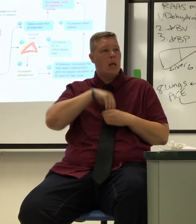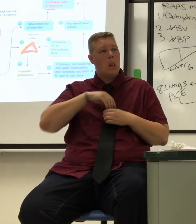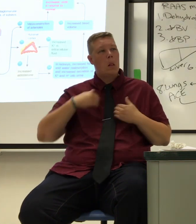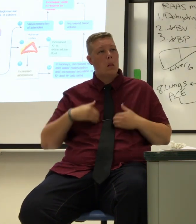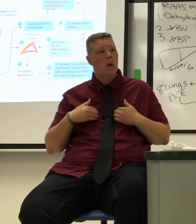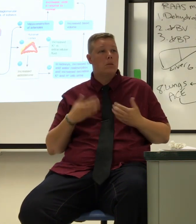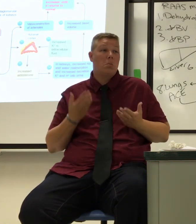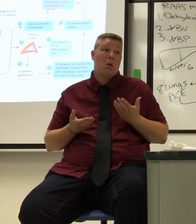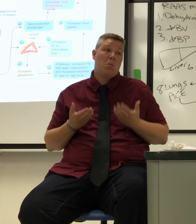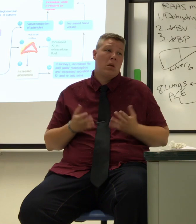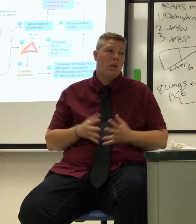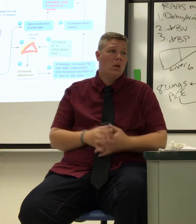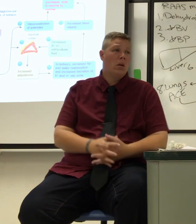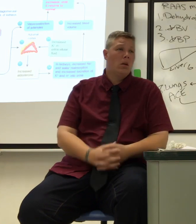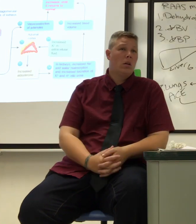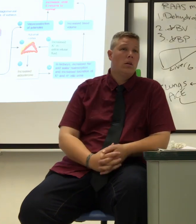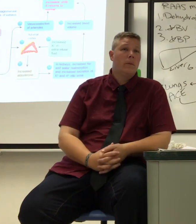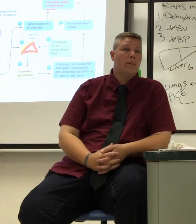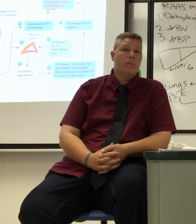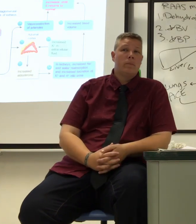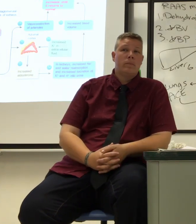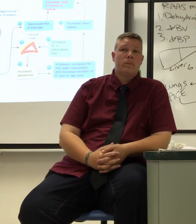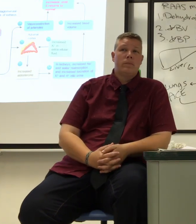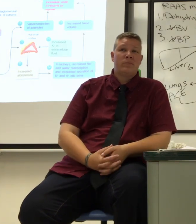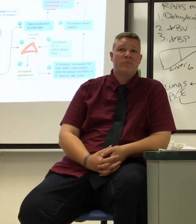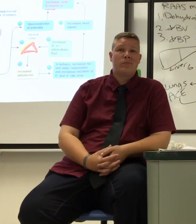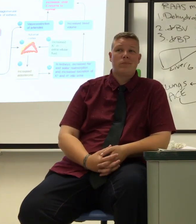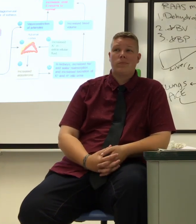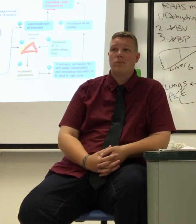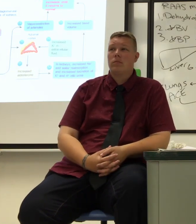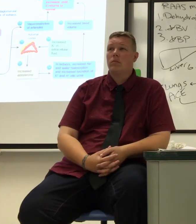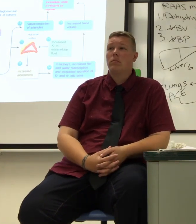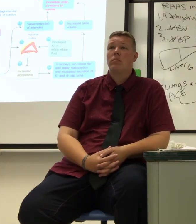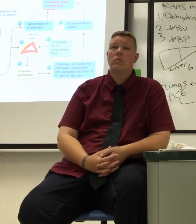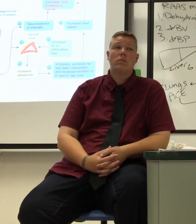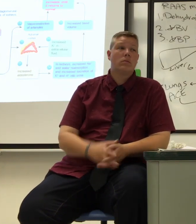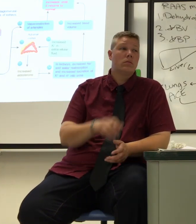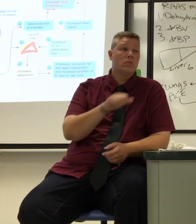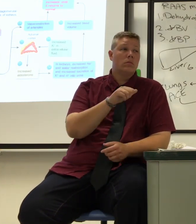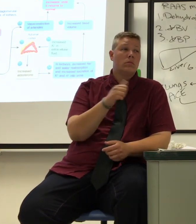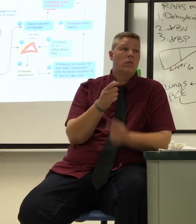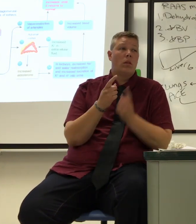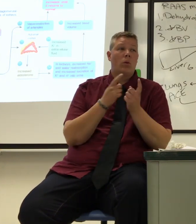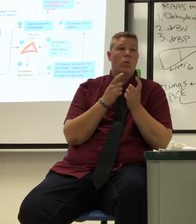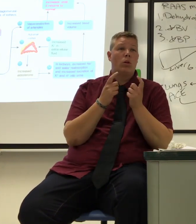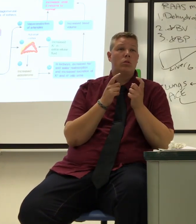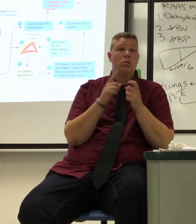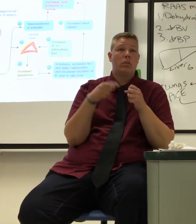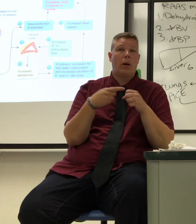the lungs. Any other questions about ACE?